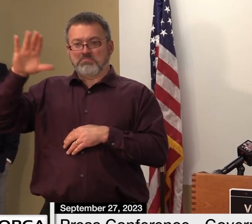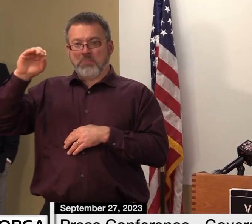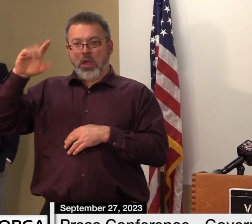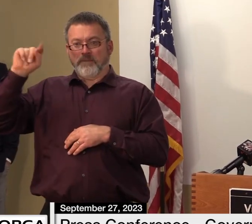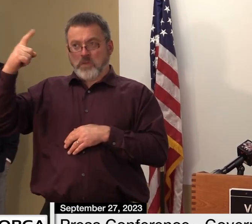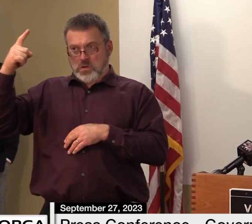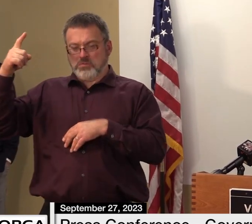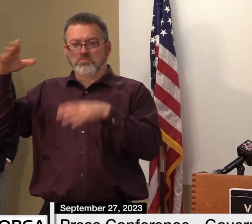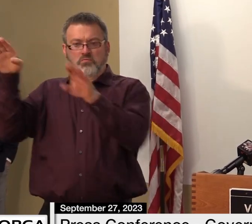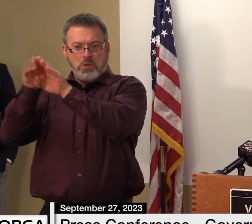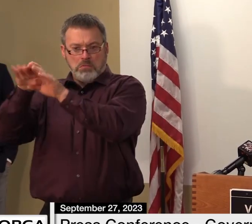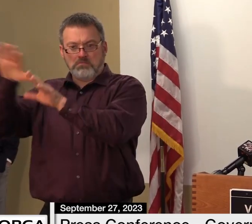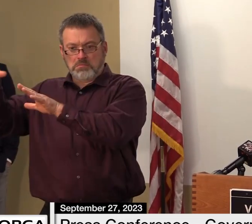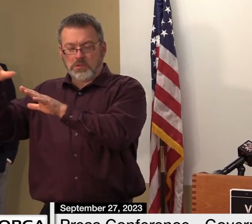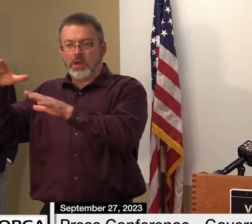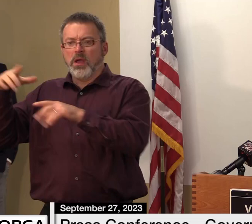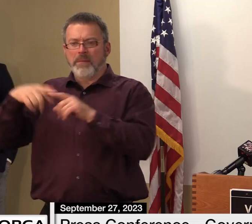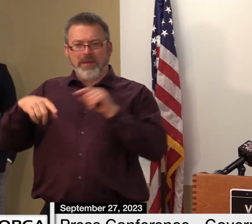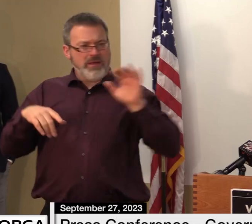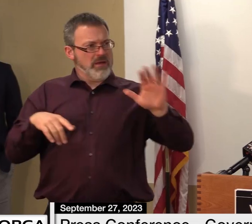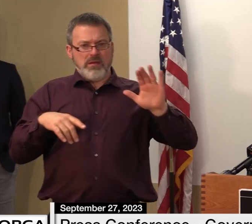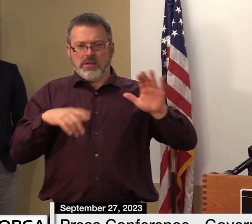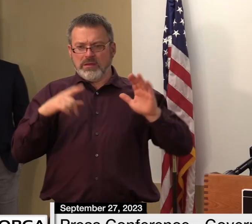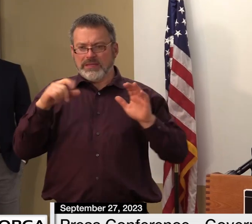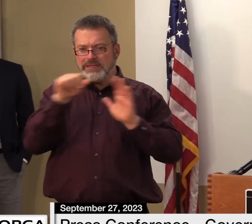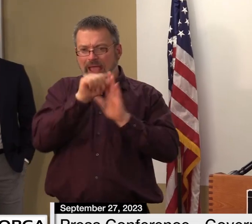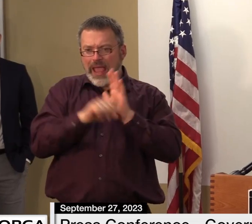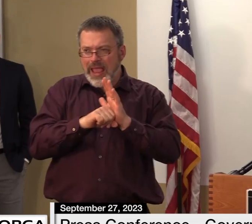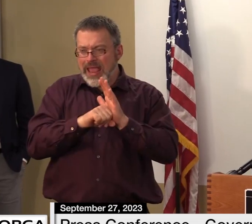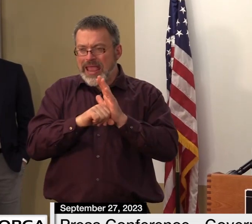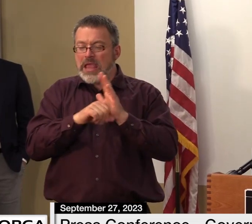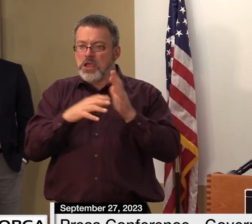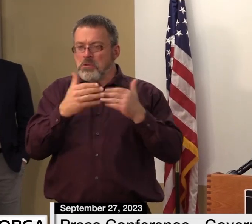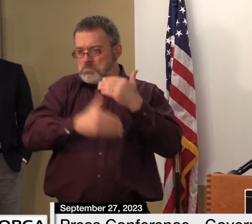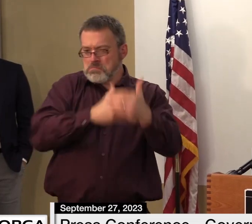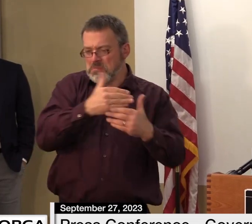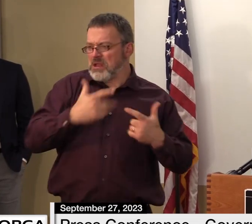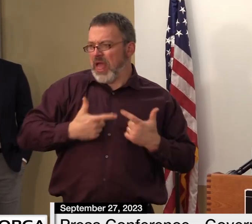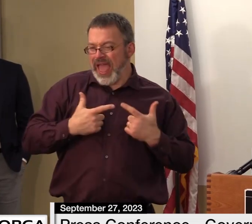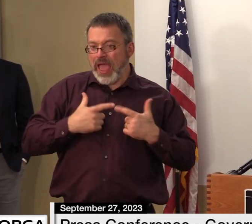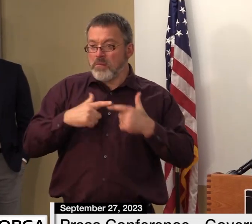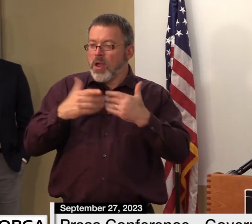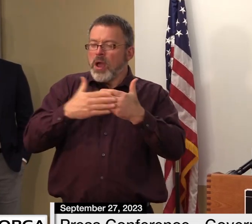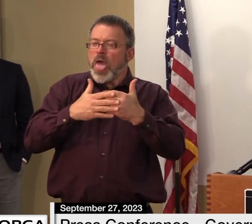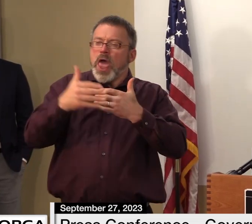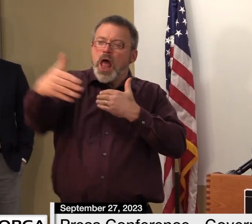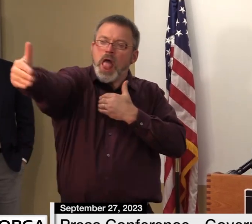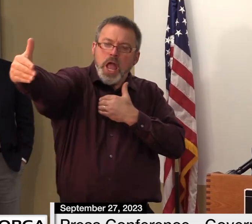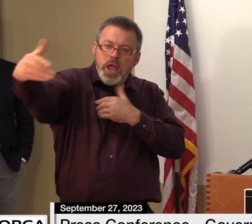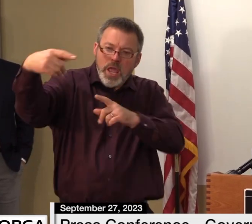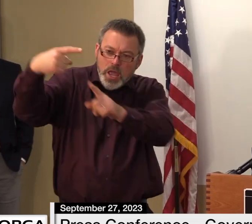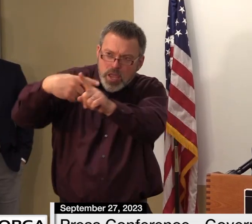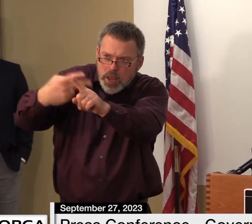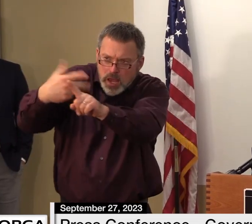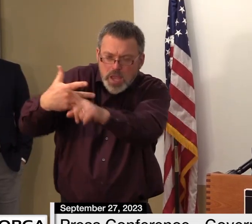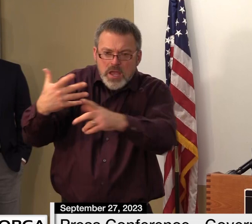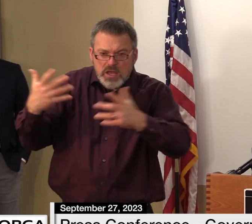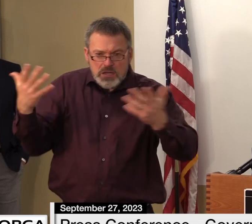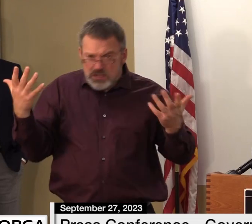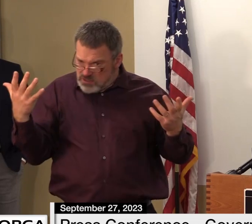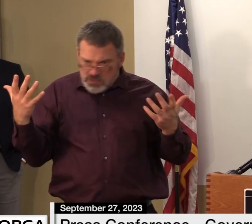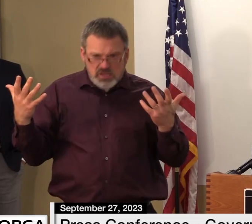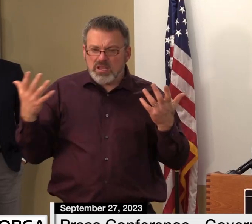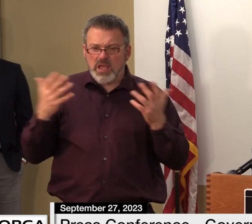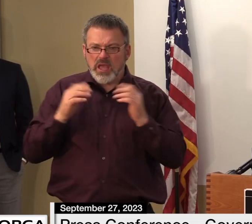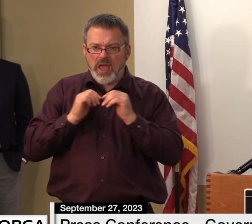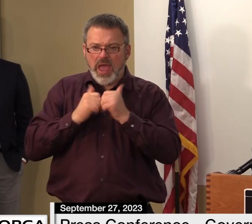by FEMA, but it's more that longer-term planning, the long-term recovery. Can you just help us understand, and maybe